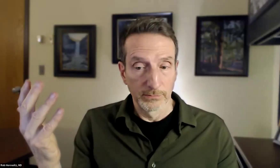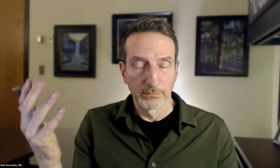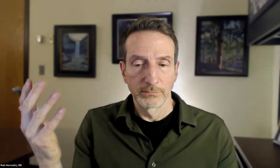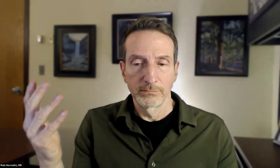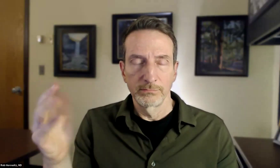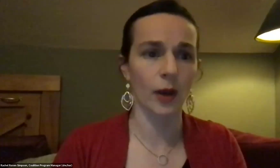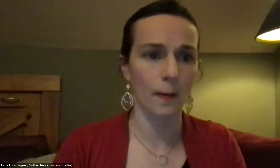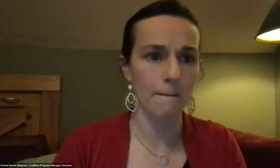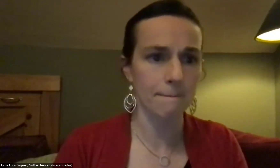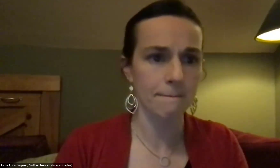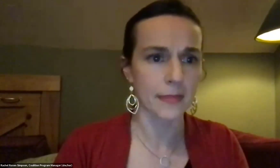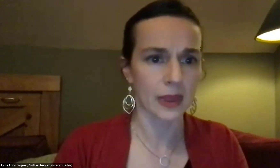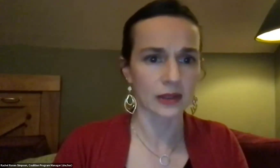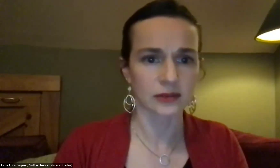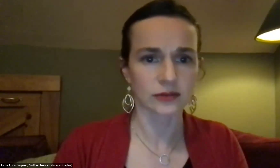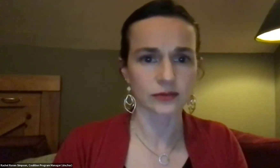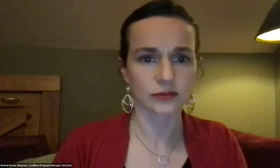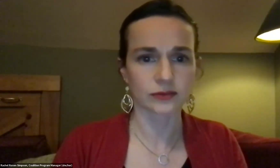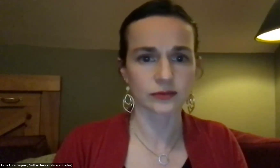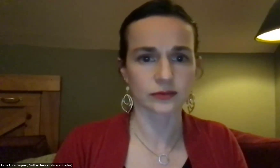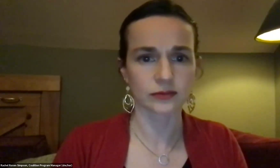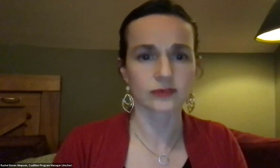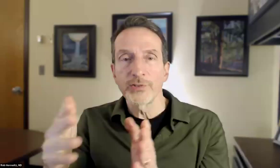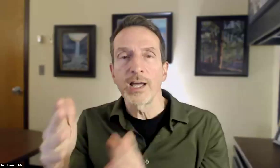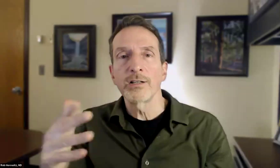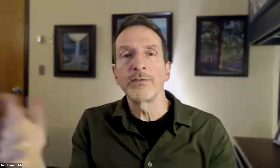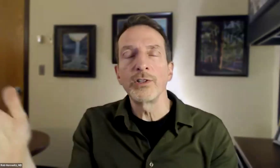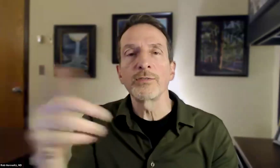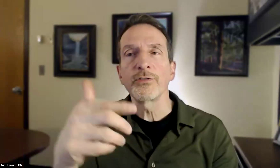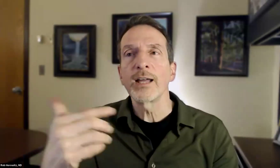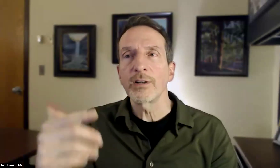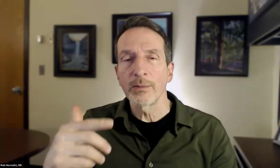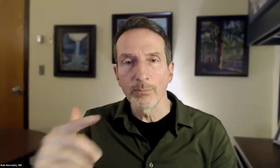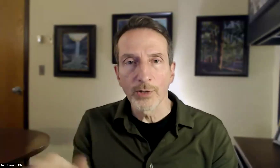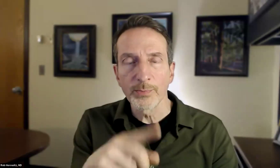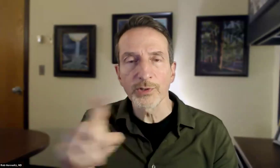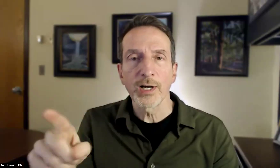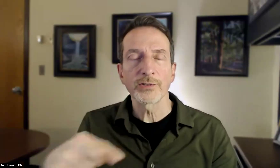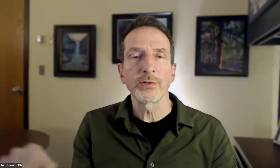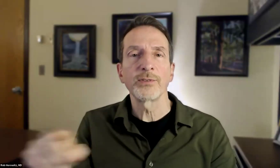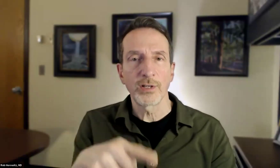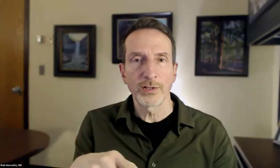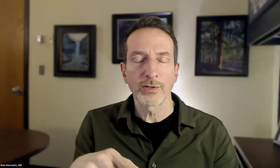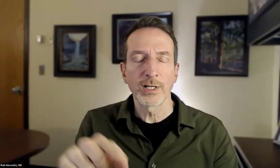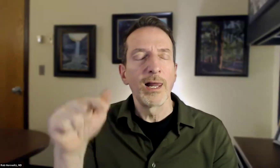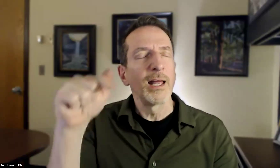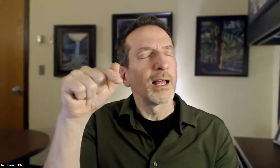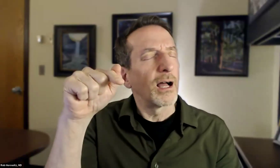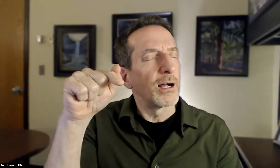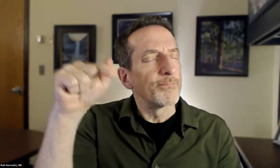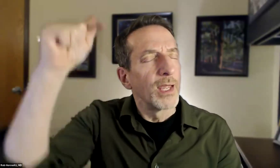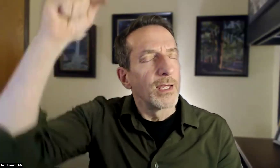clinicaltrials.gov. Okay. You can type that maybe, Rachel, clinicaltrials.gov, and you can find there are multiple trials around the